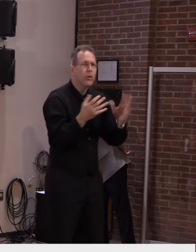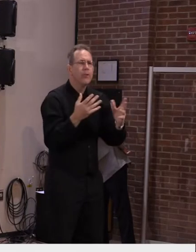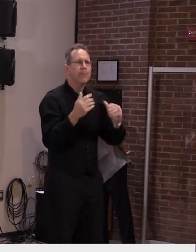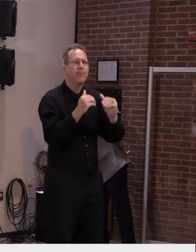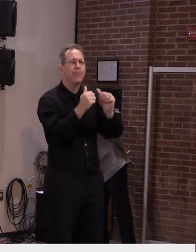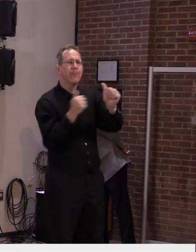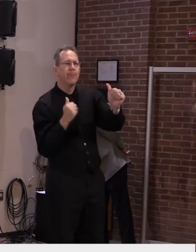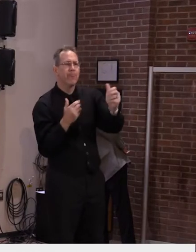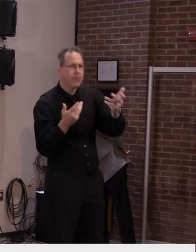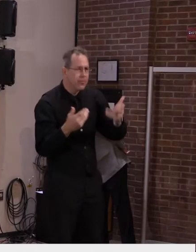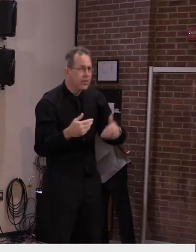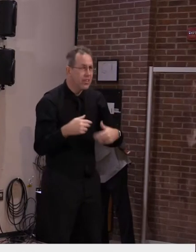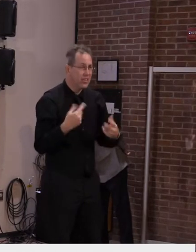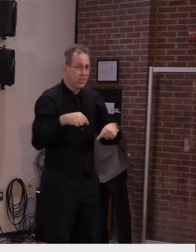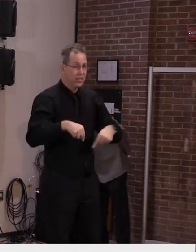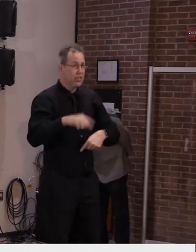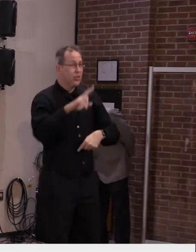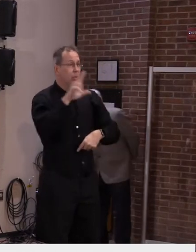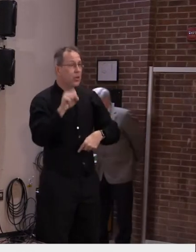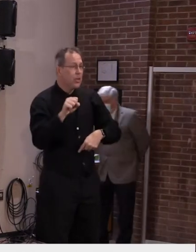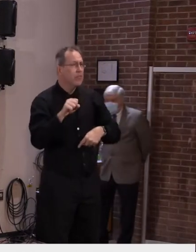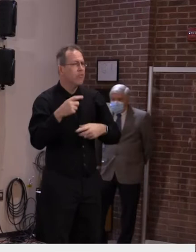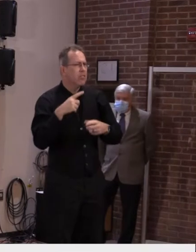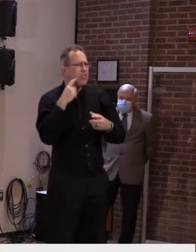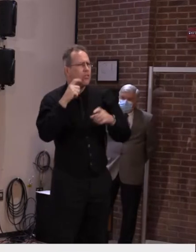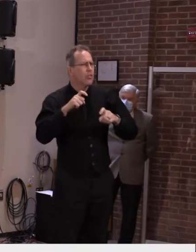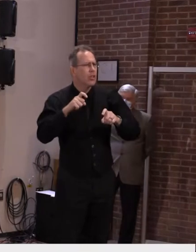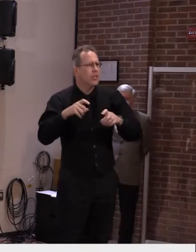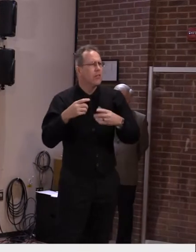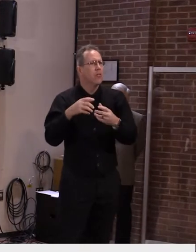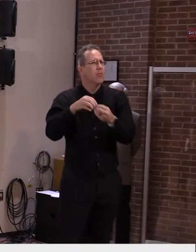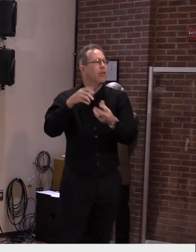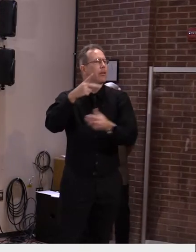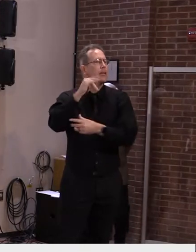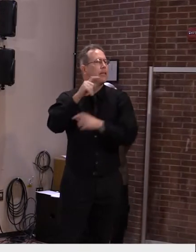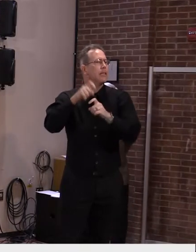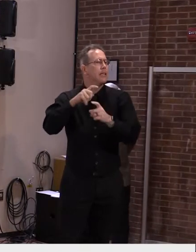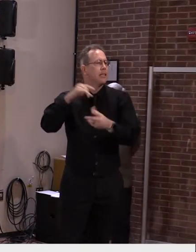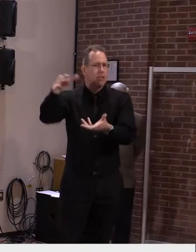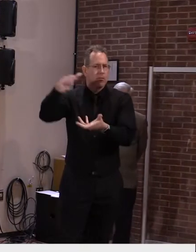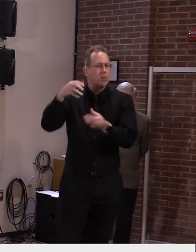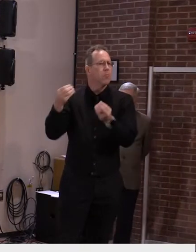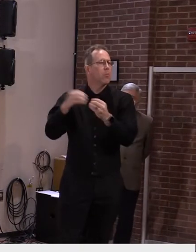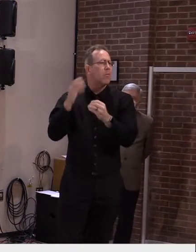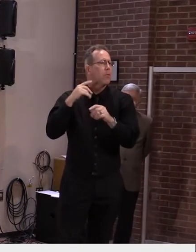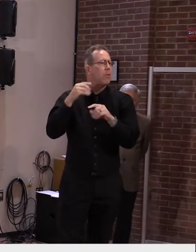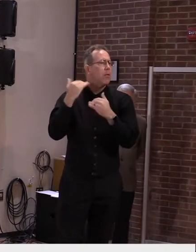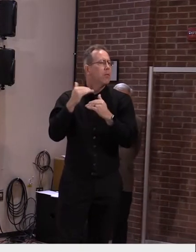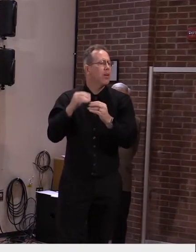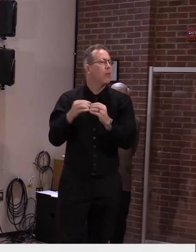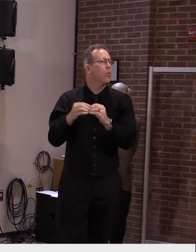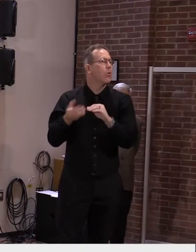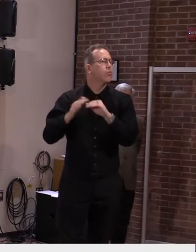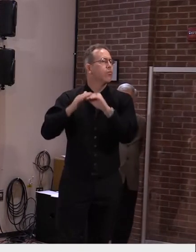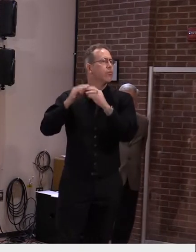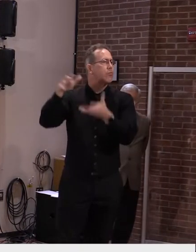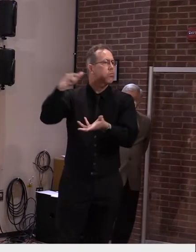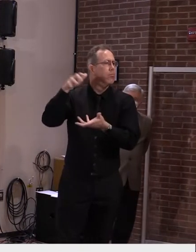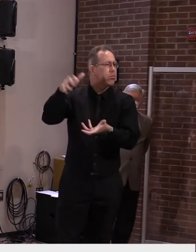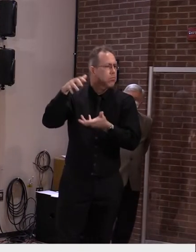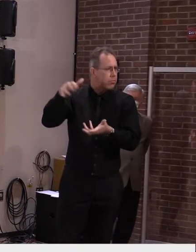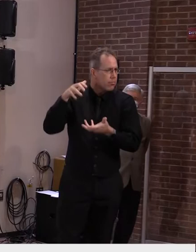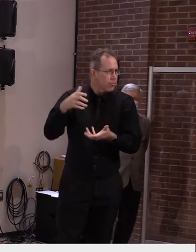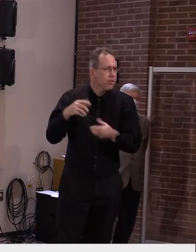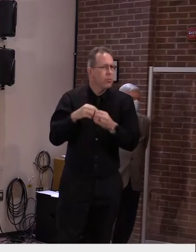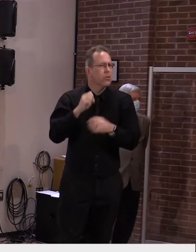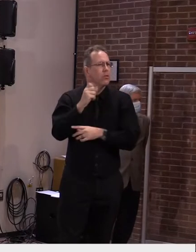this country, we're just getting now to the point where we're talking about more widespread use of rapid tests that you could have at